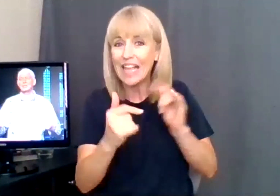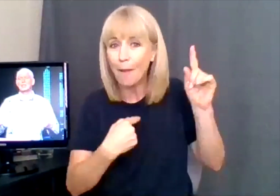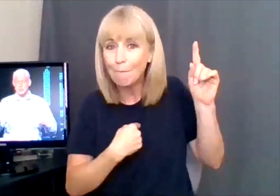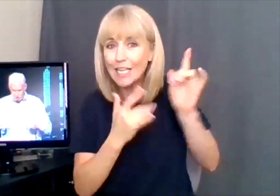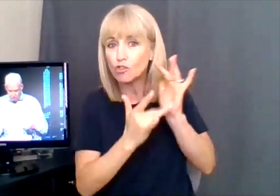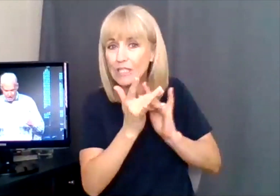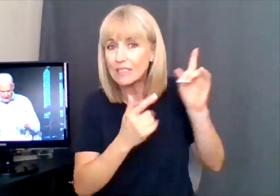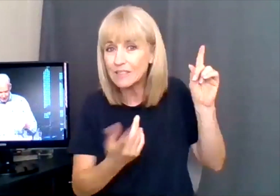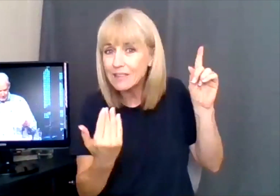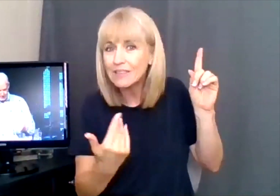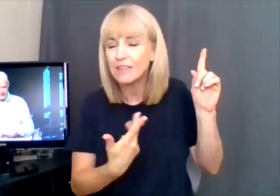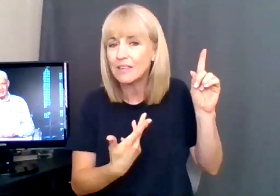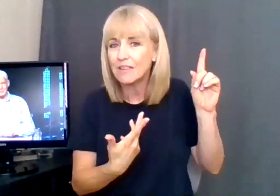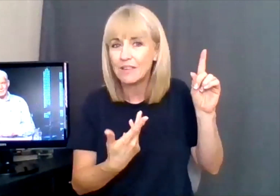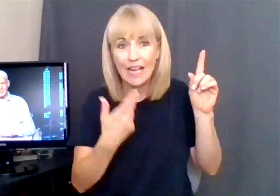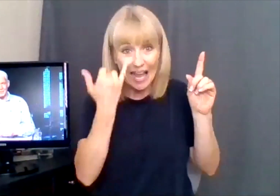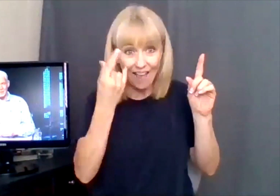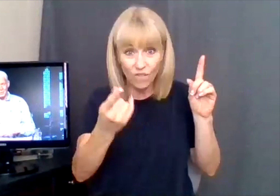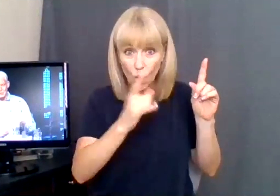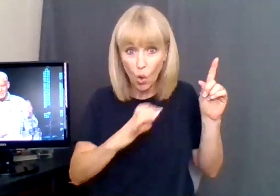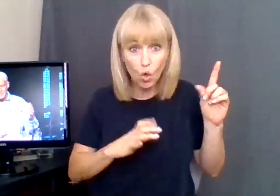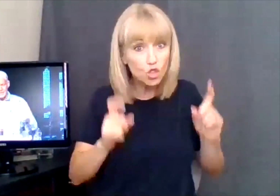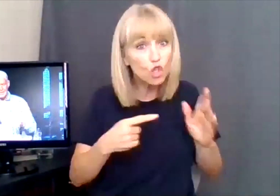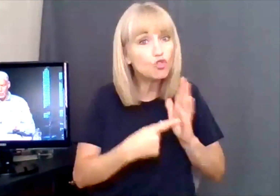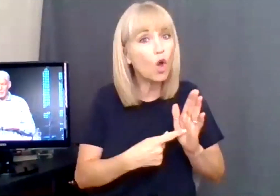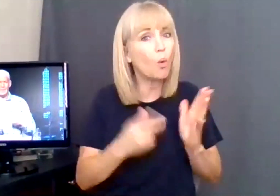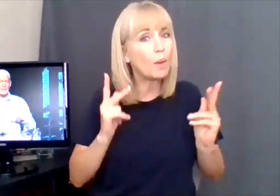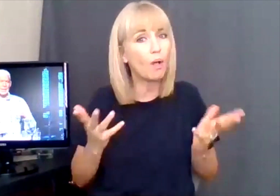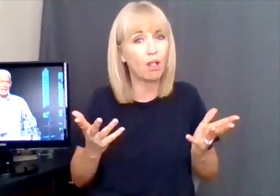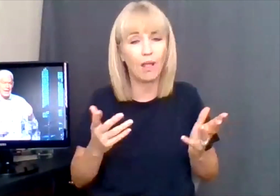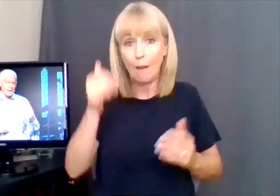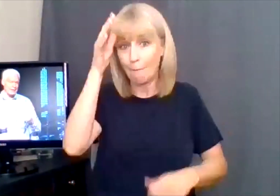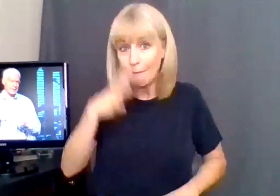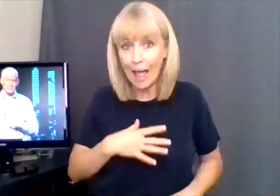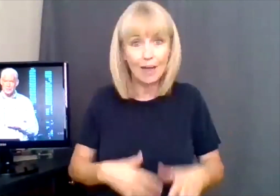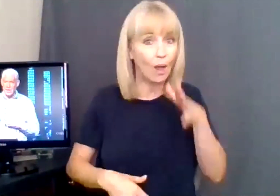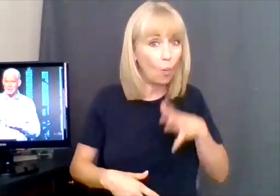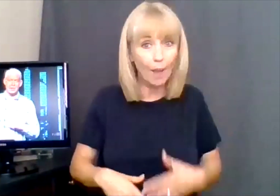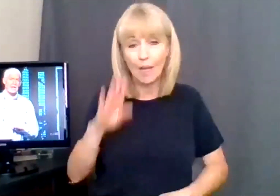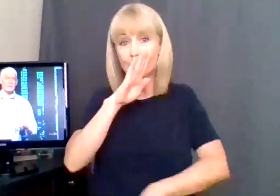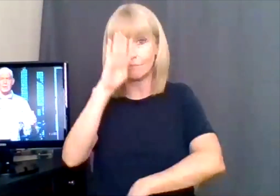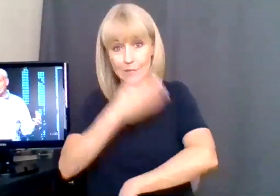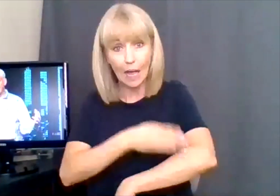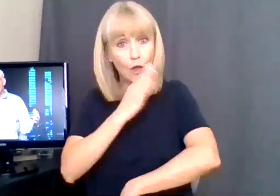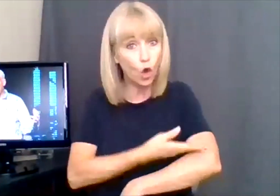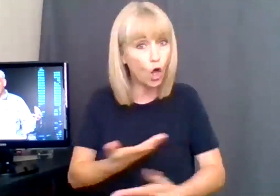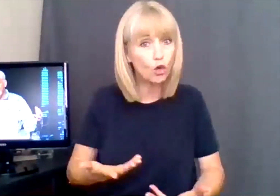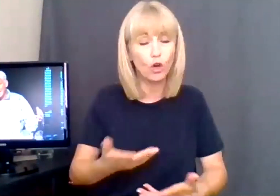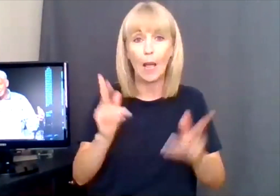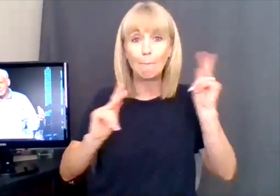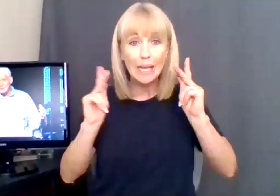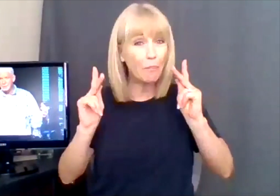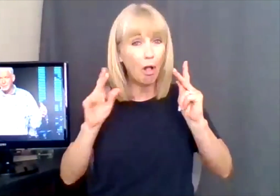then it should show up in our lives. We'll see men and women and daughters and sons and people of